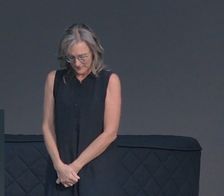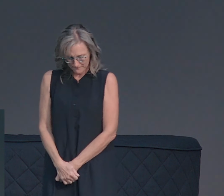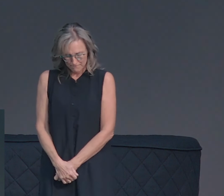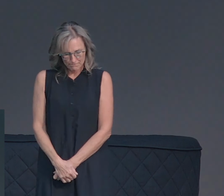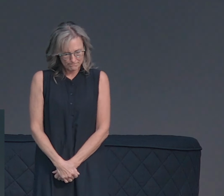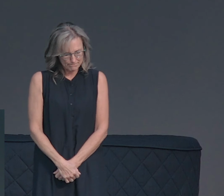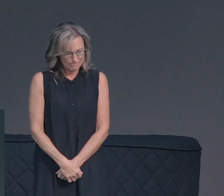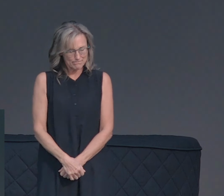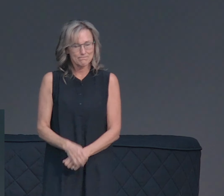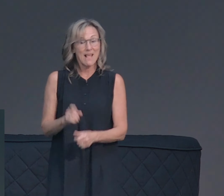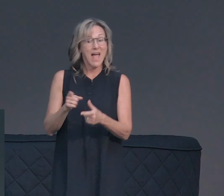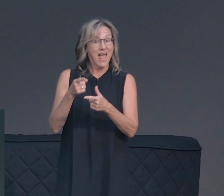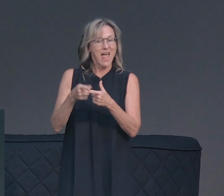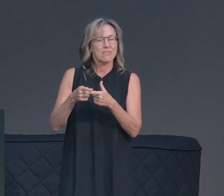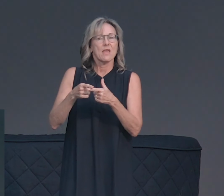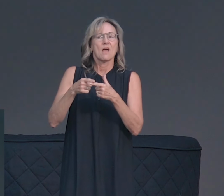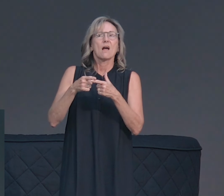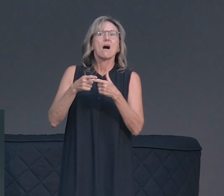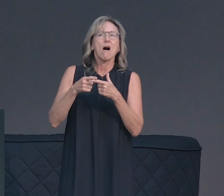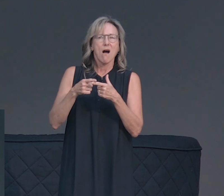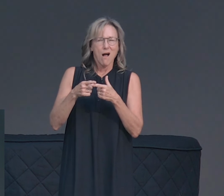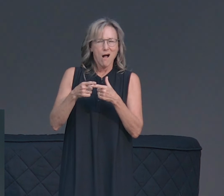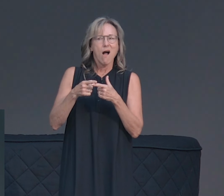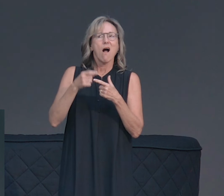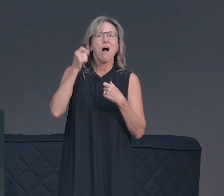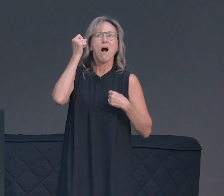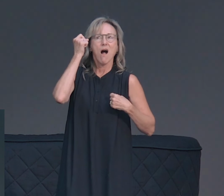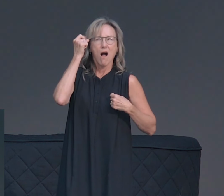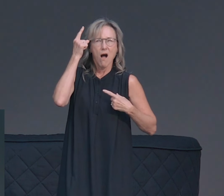And we will begin to see and understand that His wisdom is perfect.